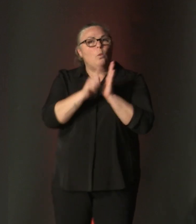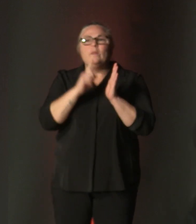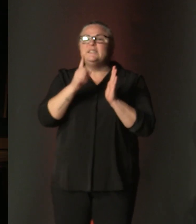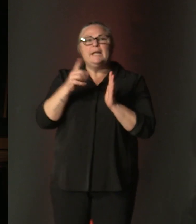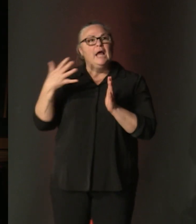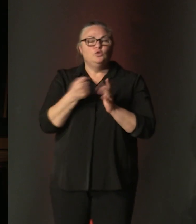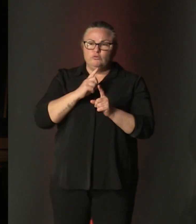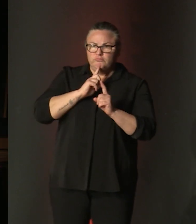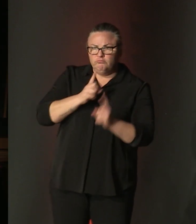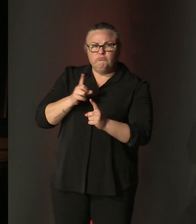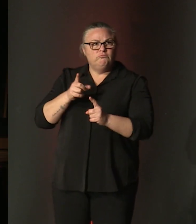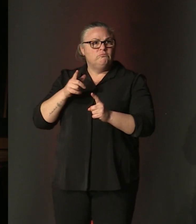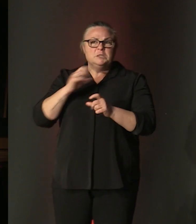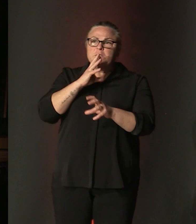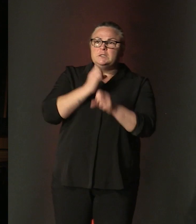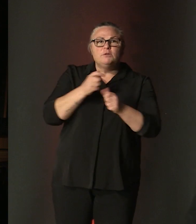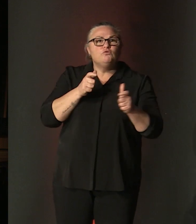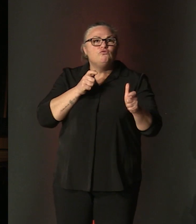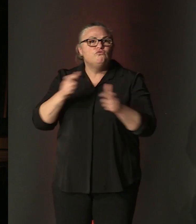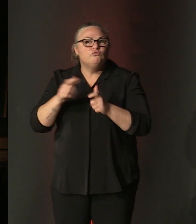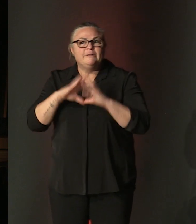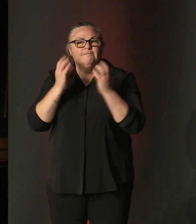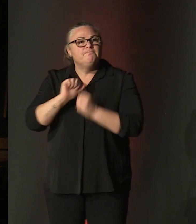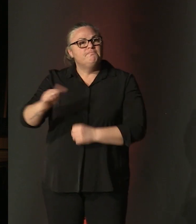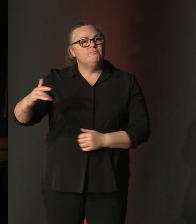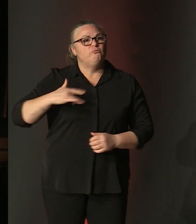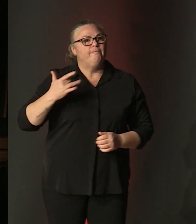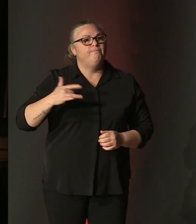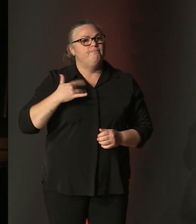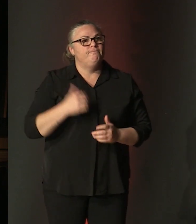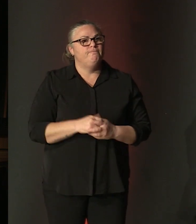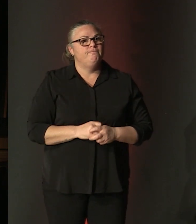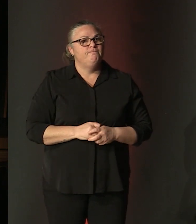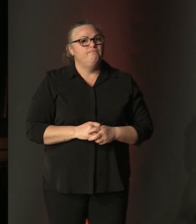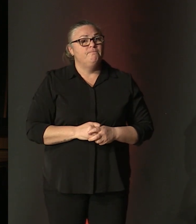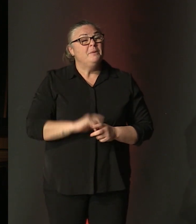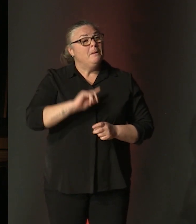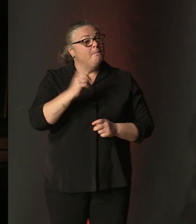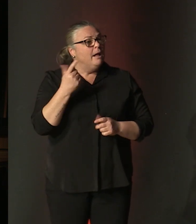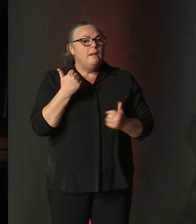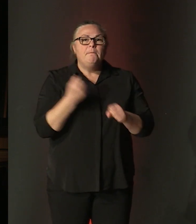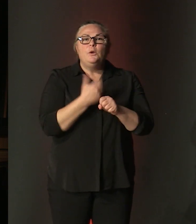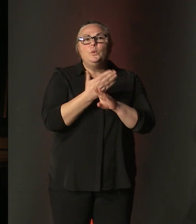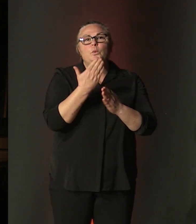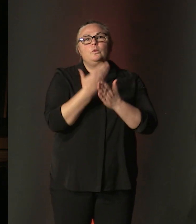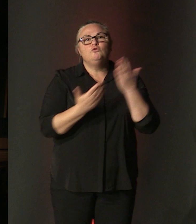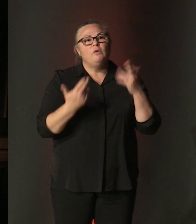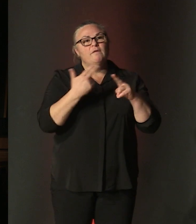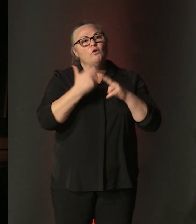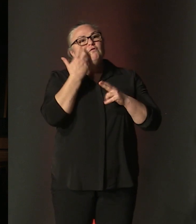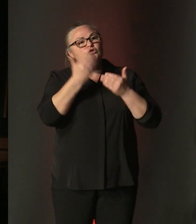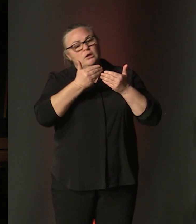move, thereby writing a brand new story for the generations to come.